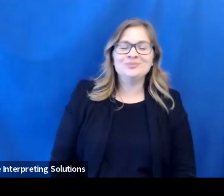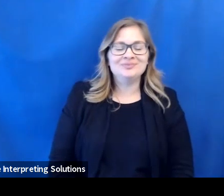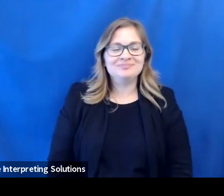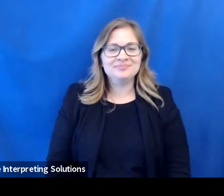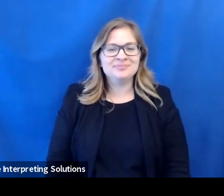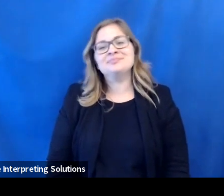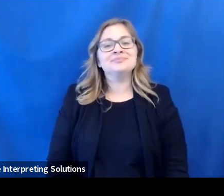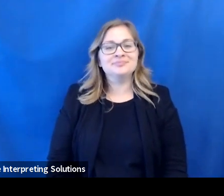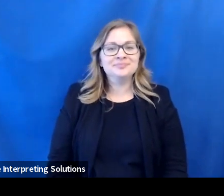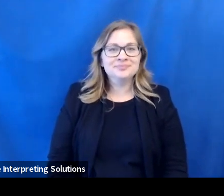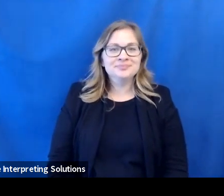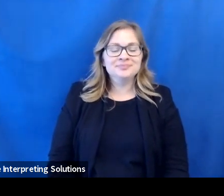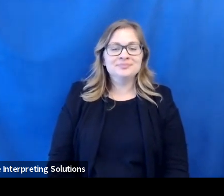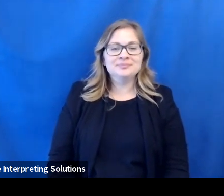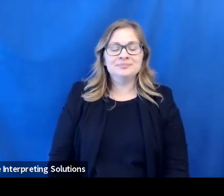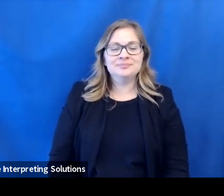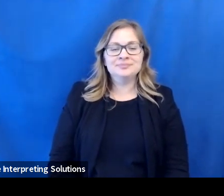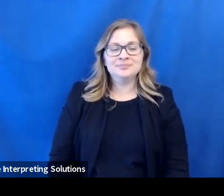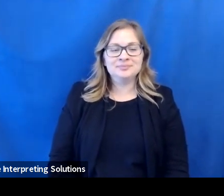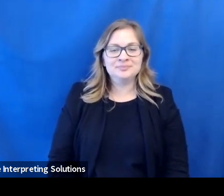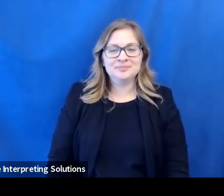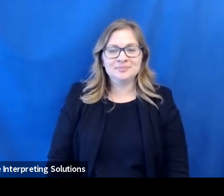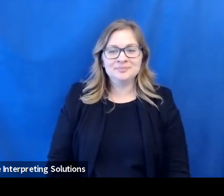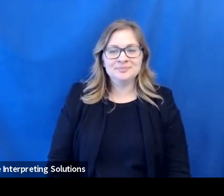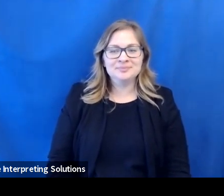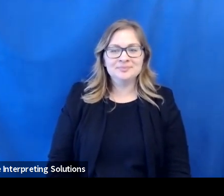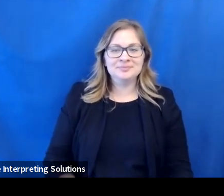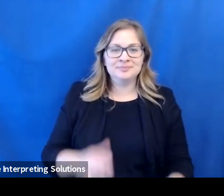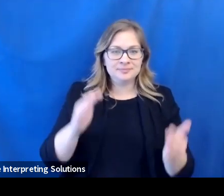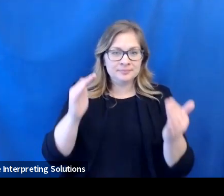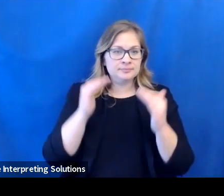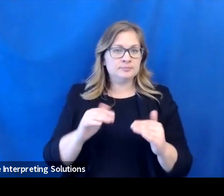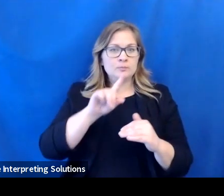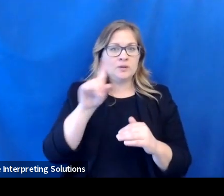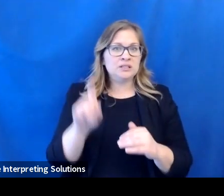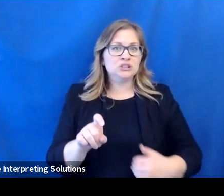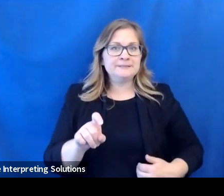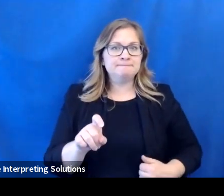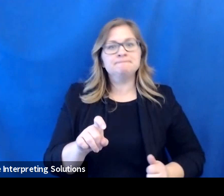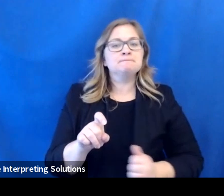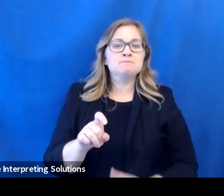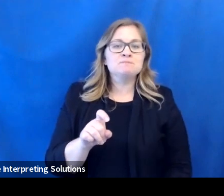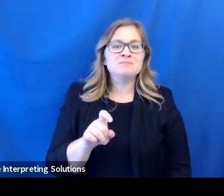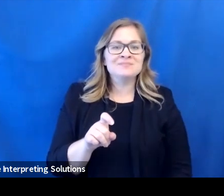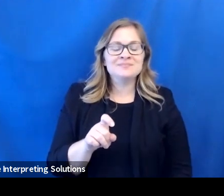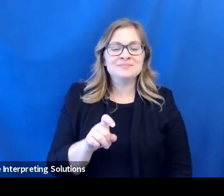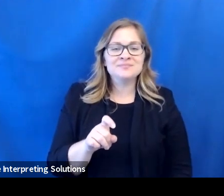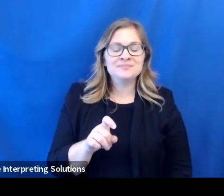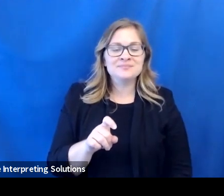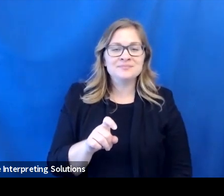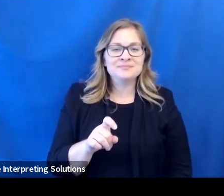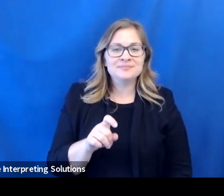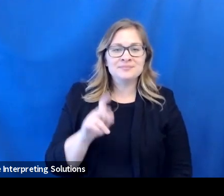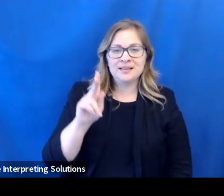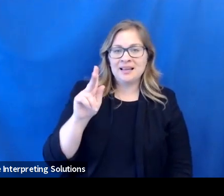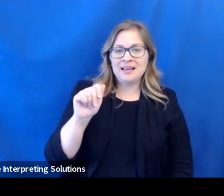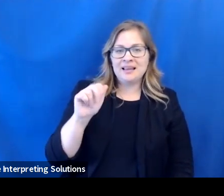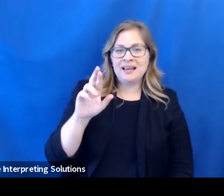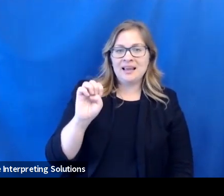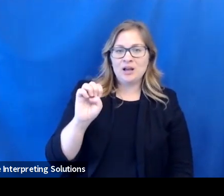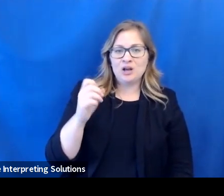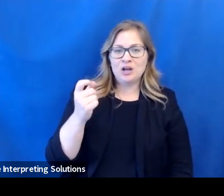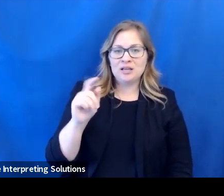Another question from Betsy Singer from Kaal TV. Your line is open. Good afternoon, Governor and